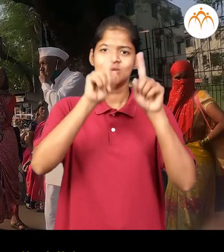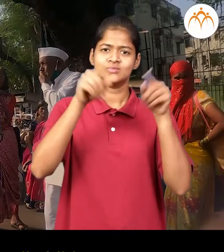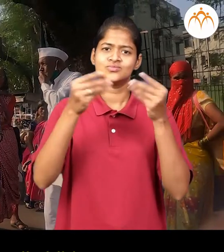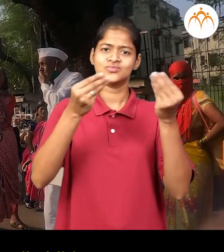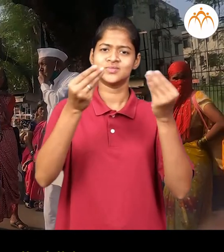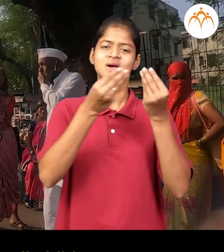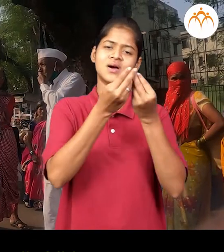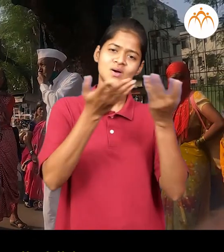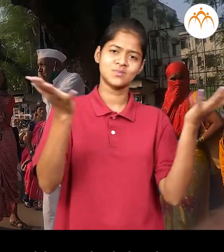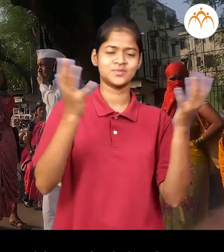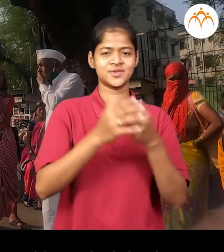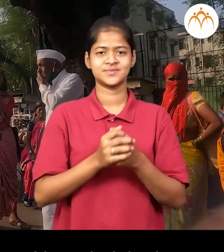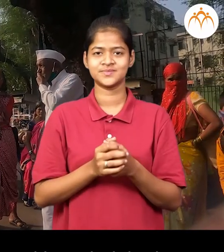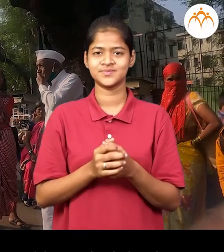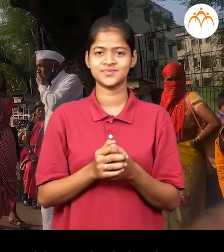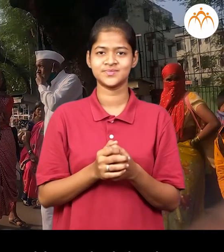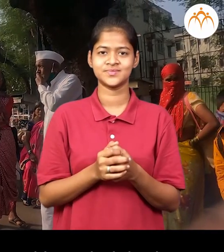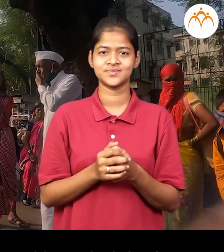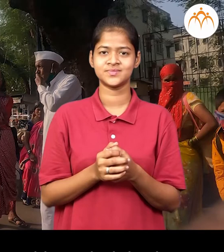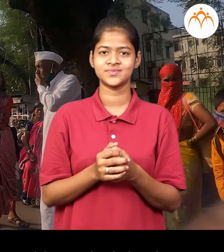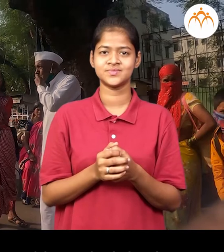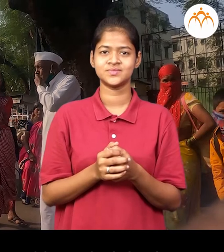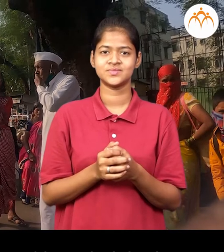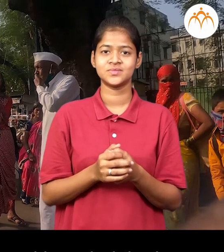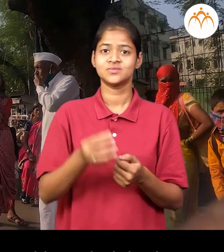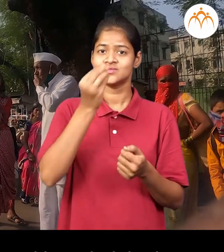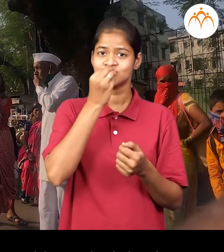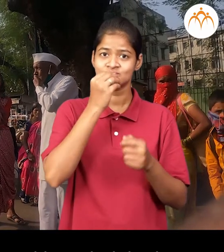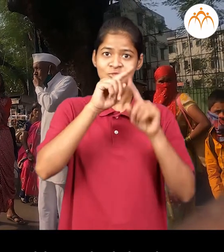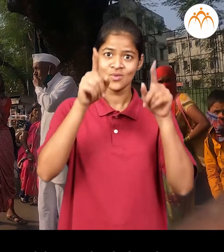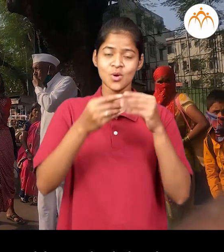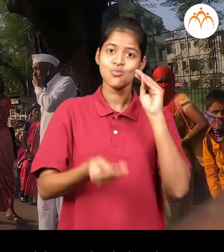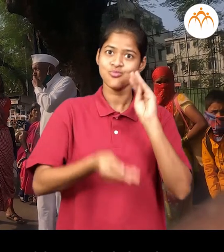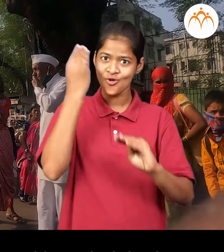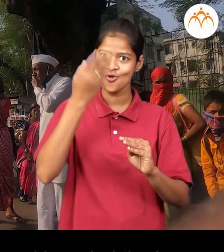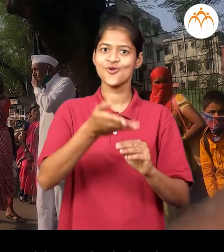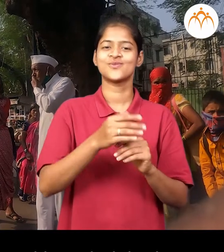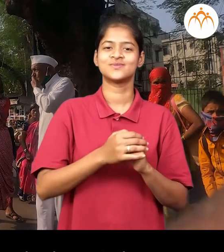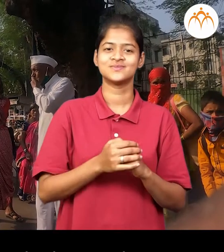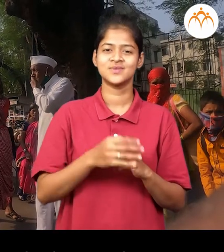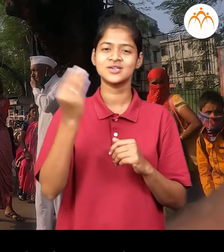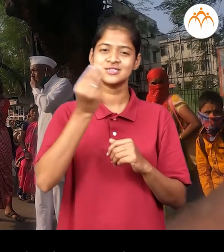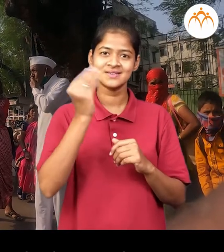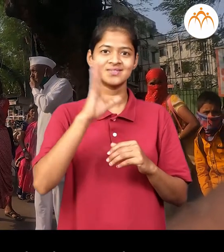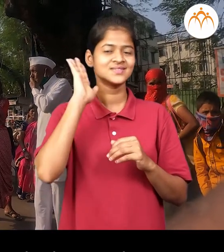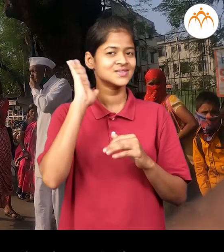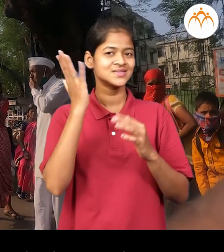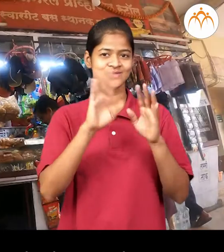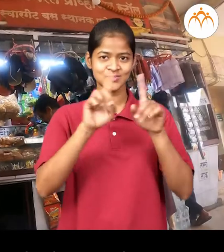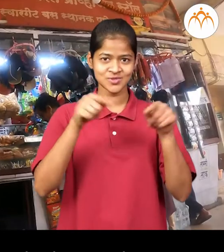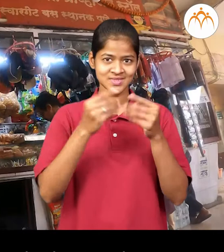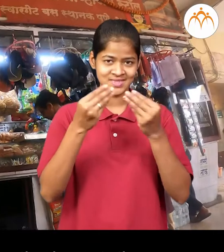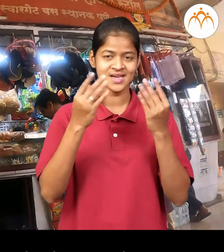small small children. Their parents picked them up and boarded the bus. There were